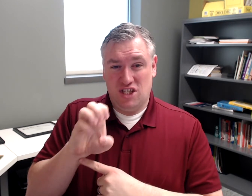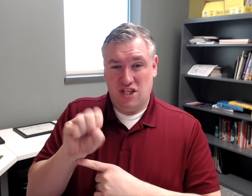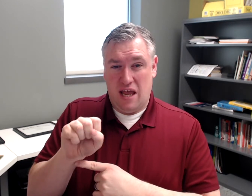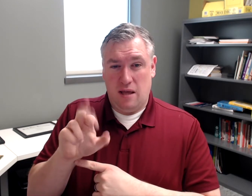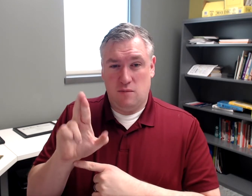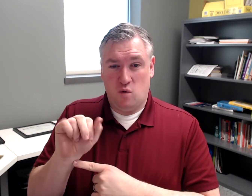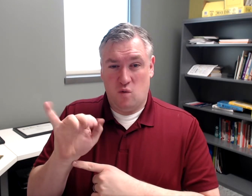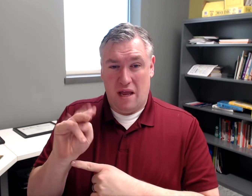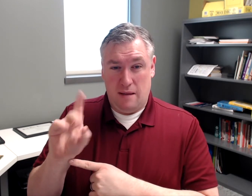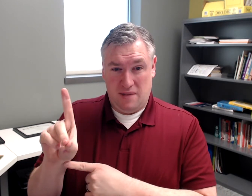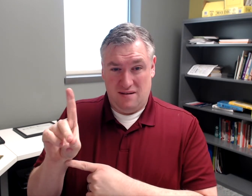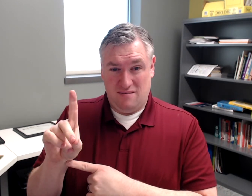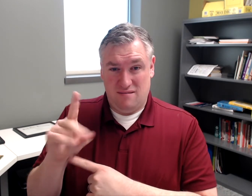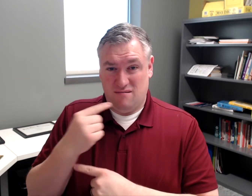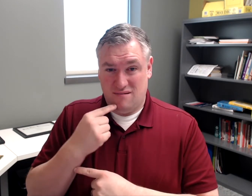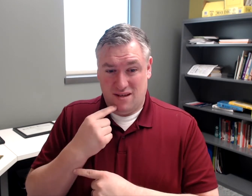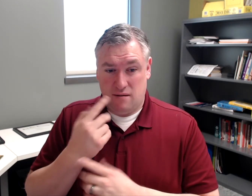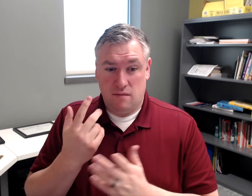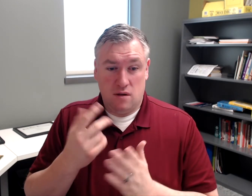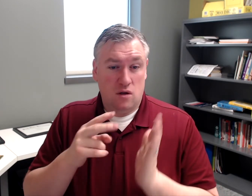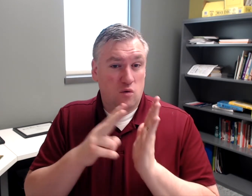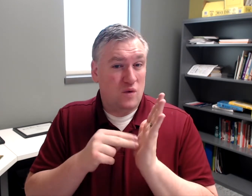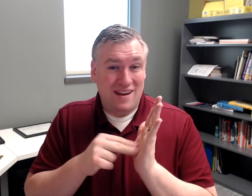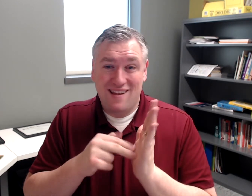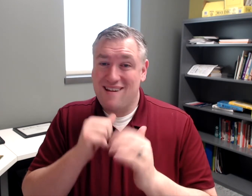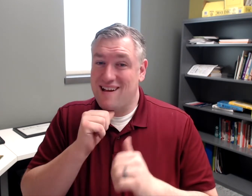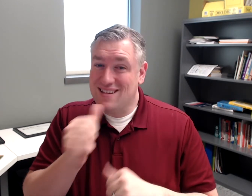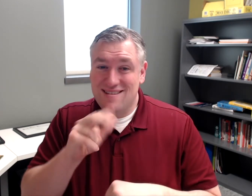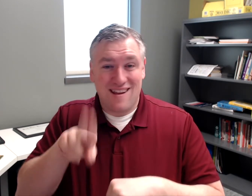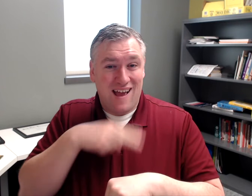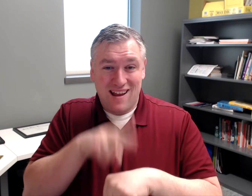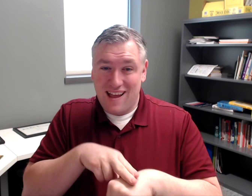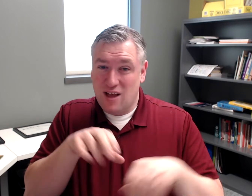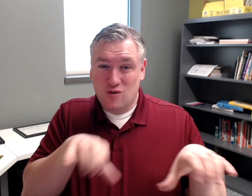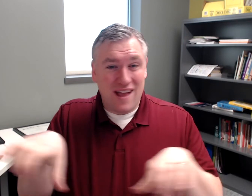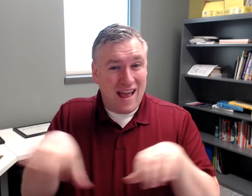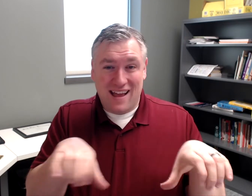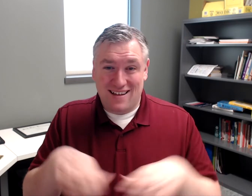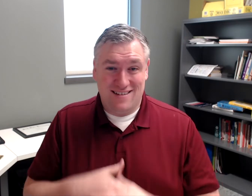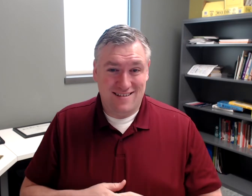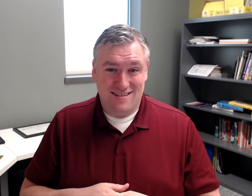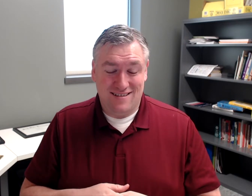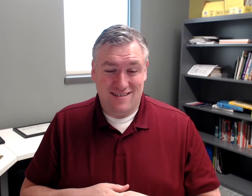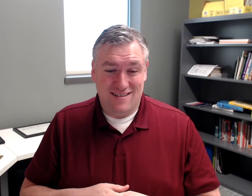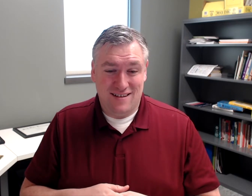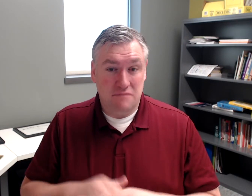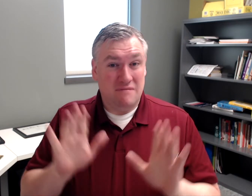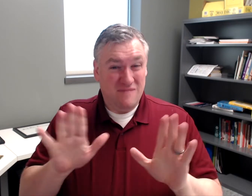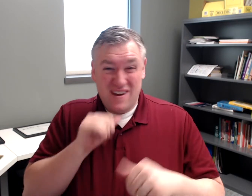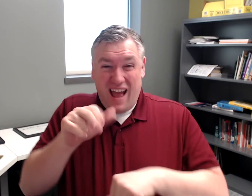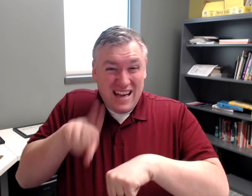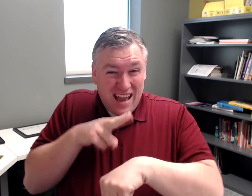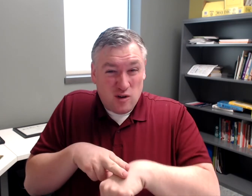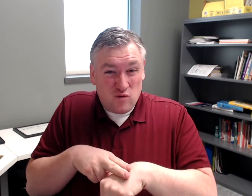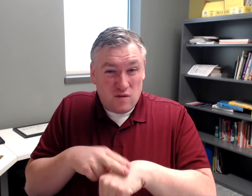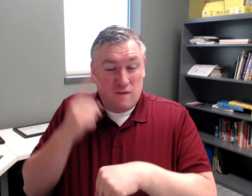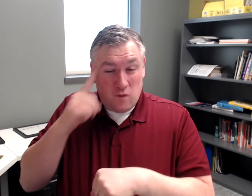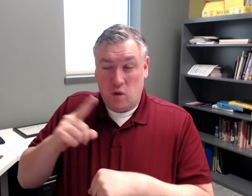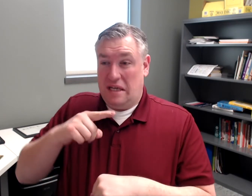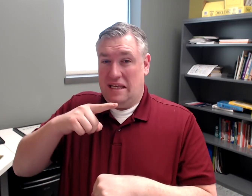reading. James Raymond, a researcher, said, reading is not a natural act. Not